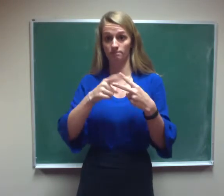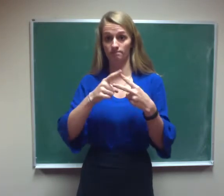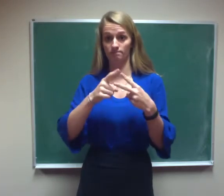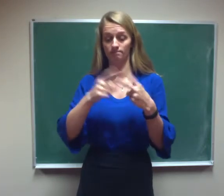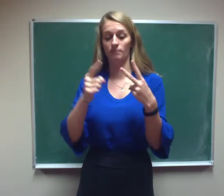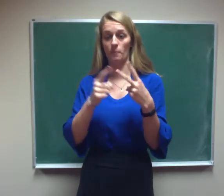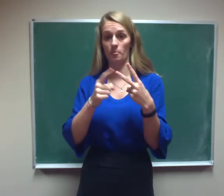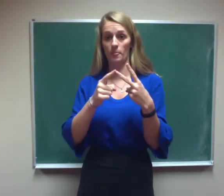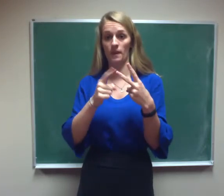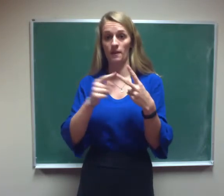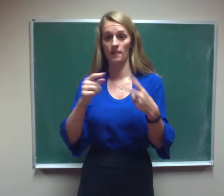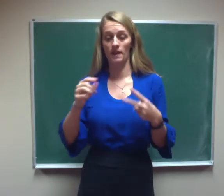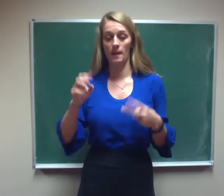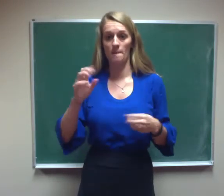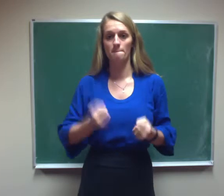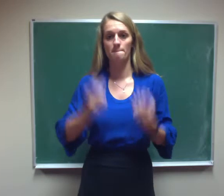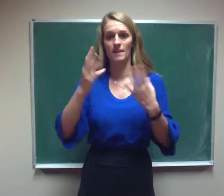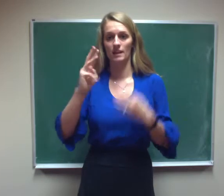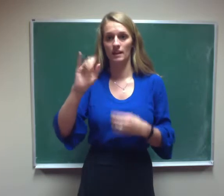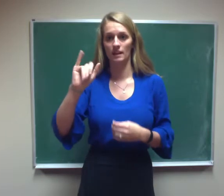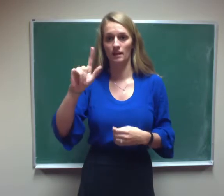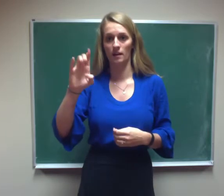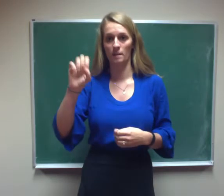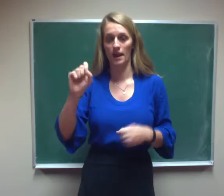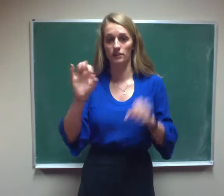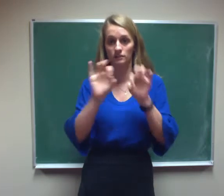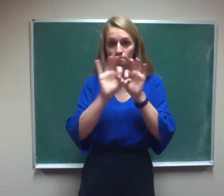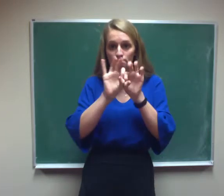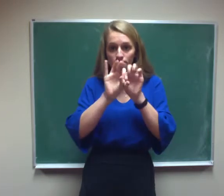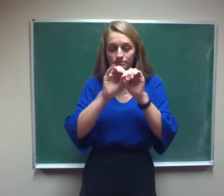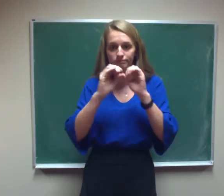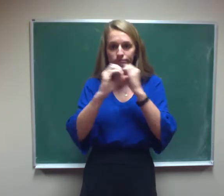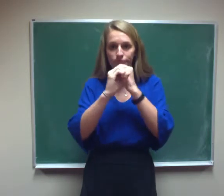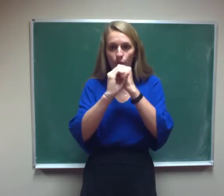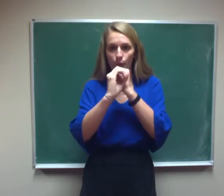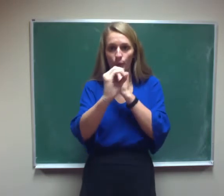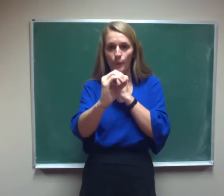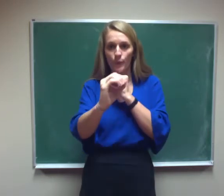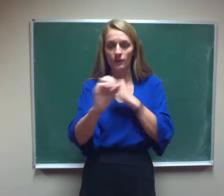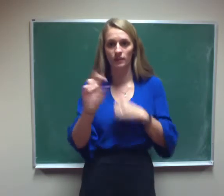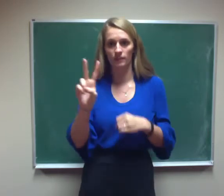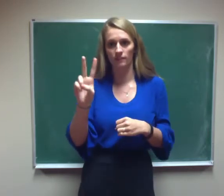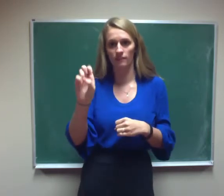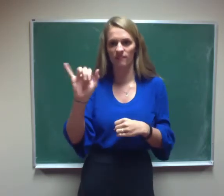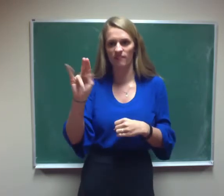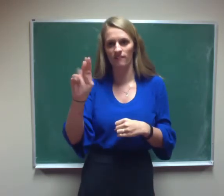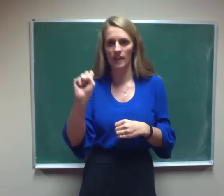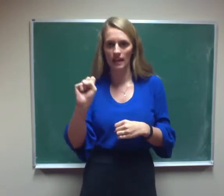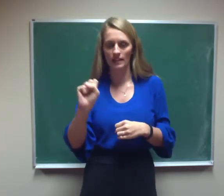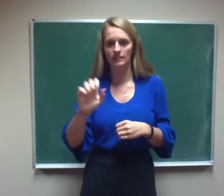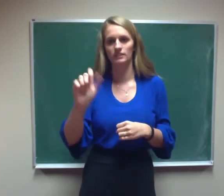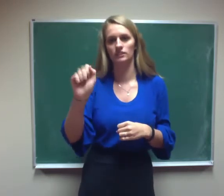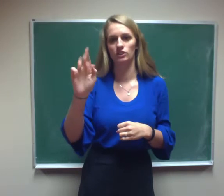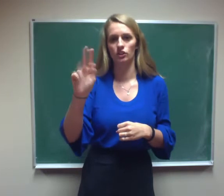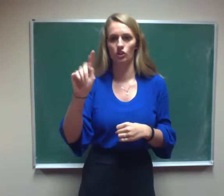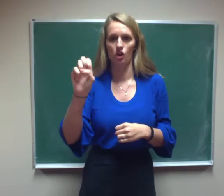hollow tubes that carry blood that we technically know as blood vessels, or veins, arteries, capillaries, and several other different types. Today we're